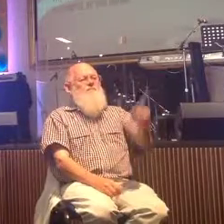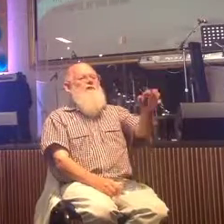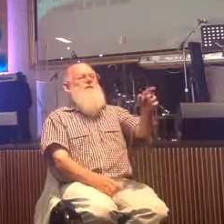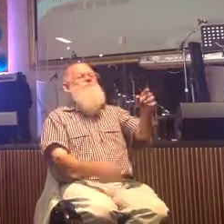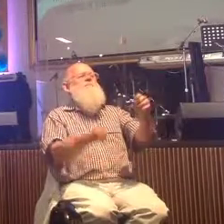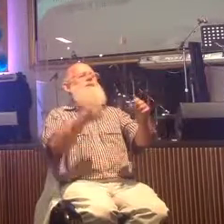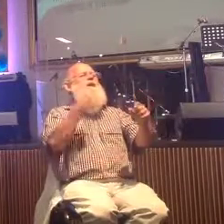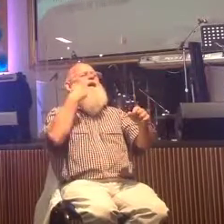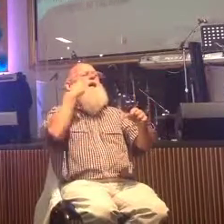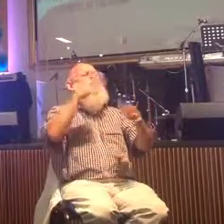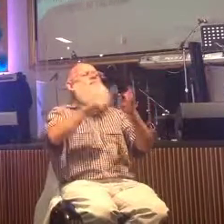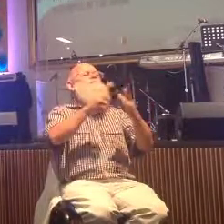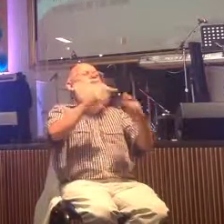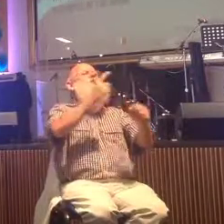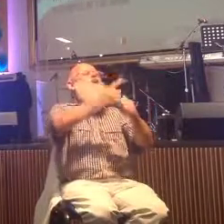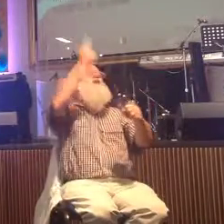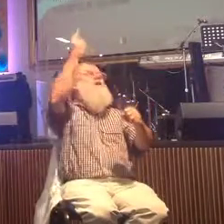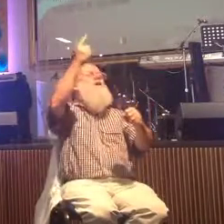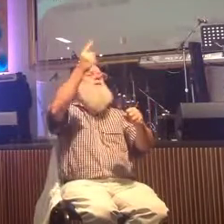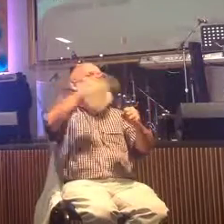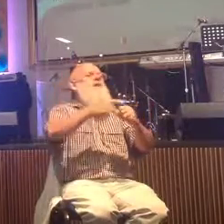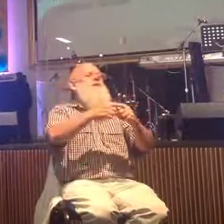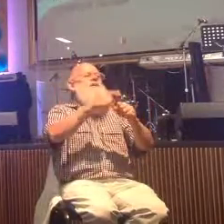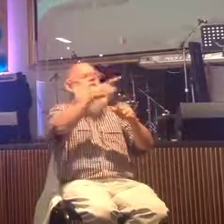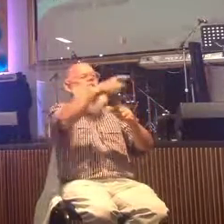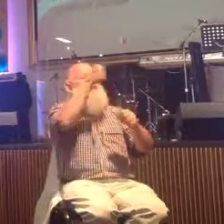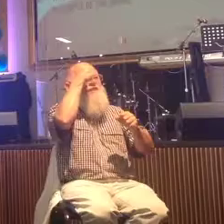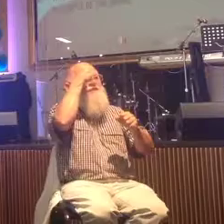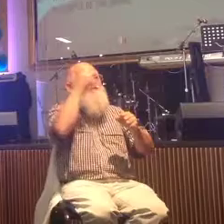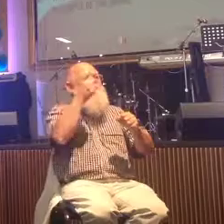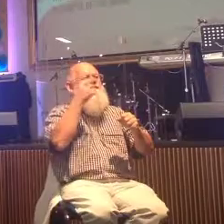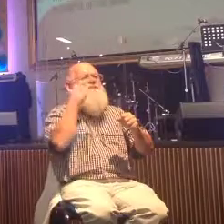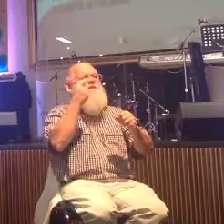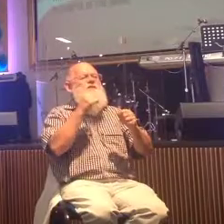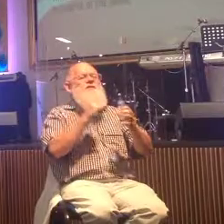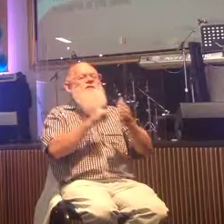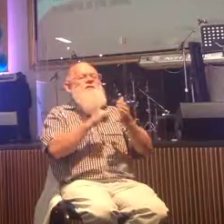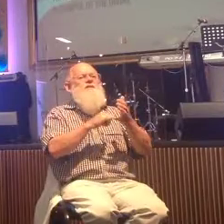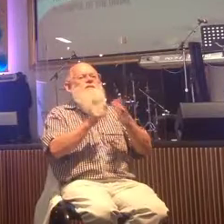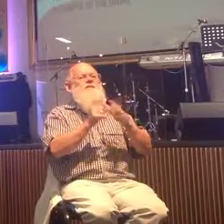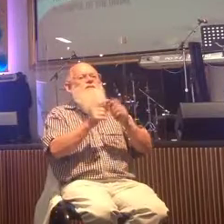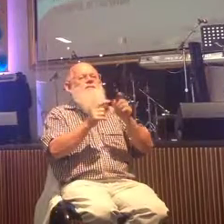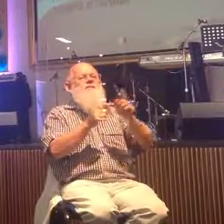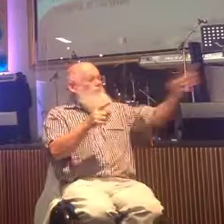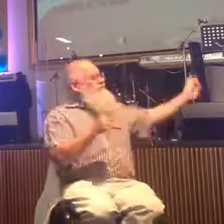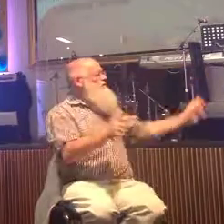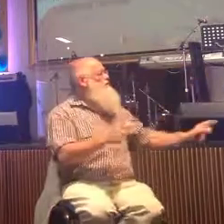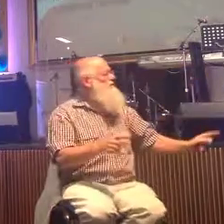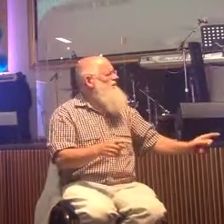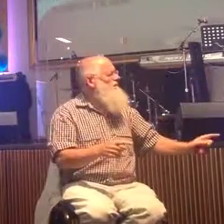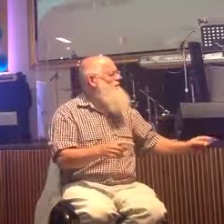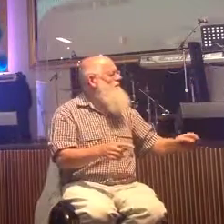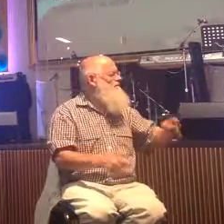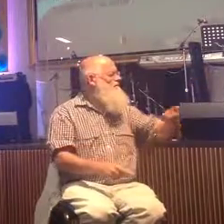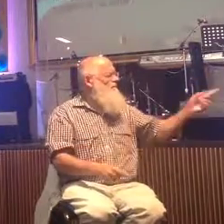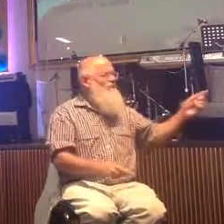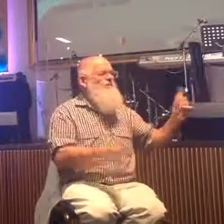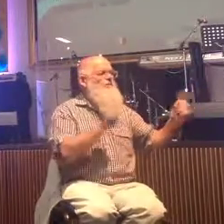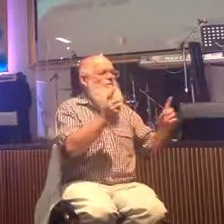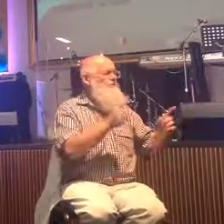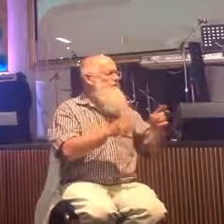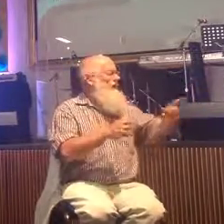strong. That's a good thing. Like, I've been trying to go to the gym, trying to get strong. But that's about the only good thing in his whole life. So he